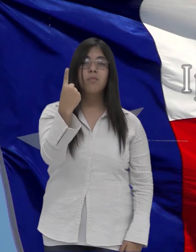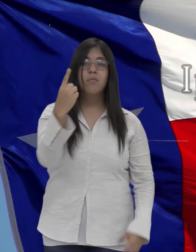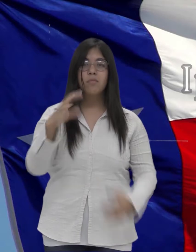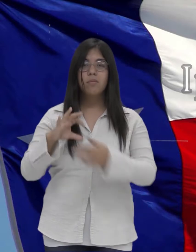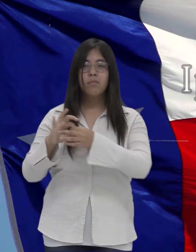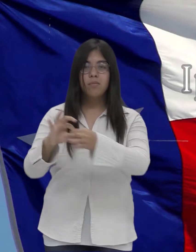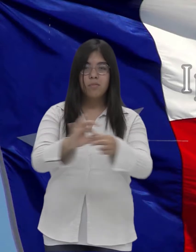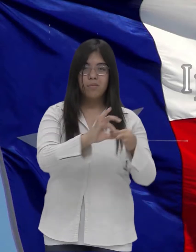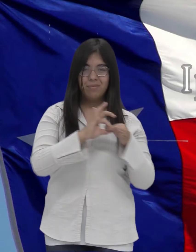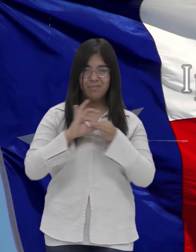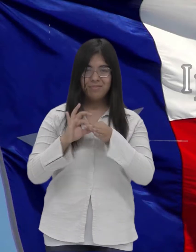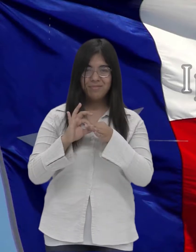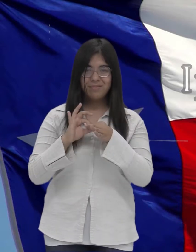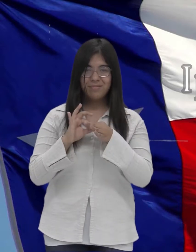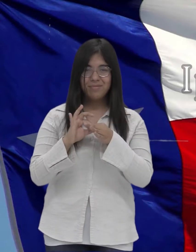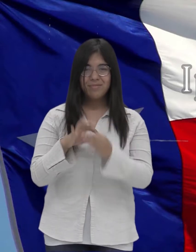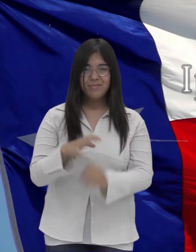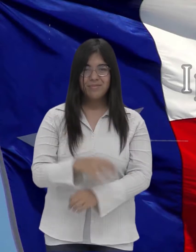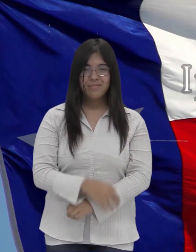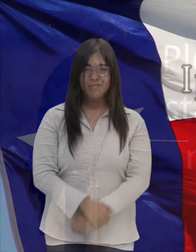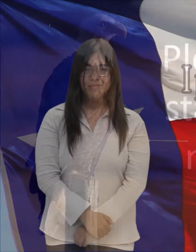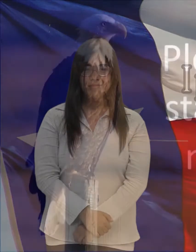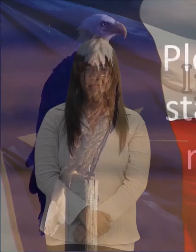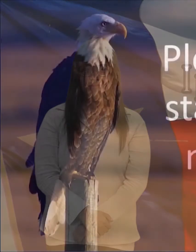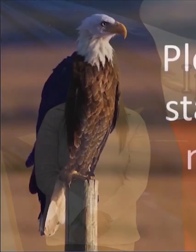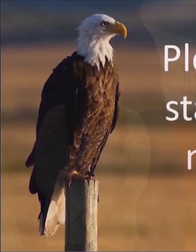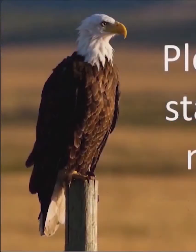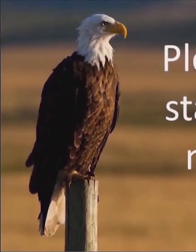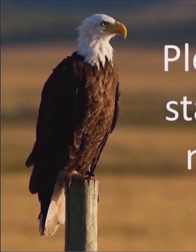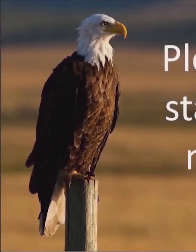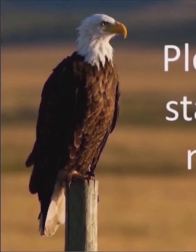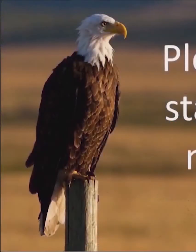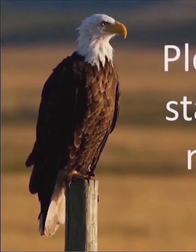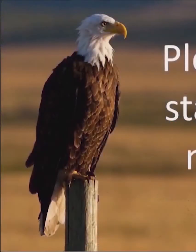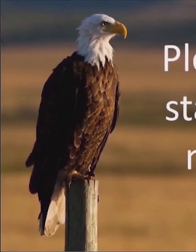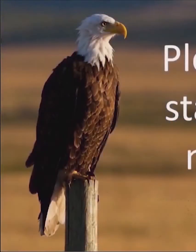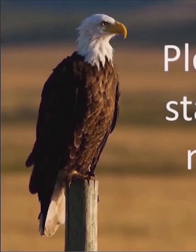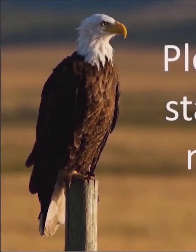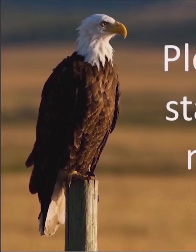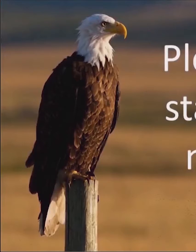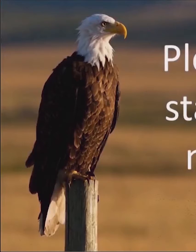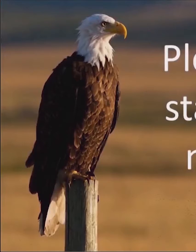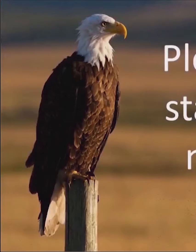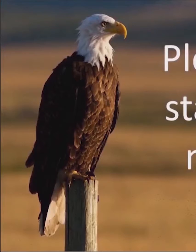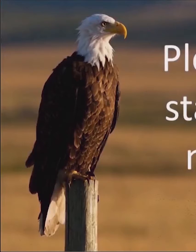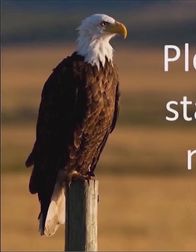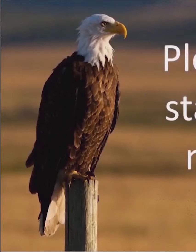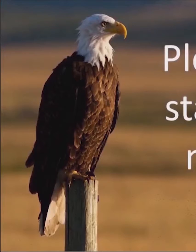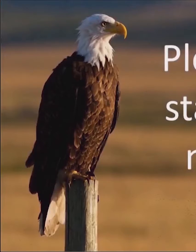one and indivisible please remain standing for a mode of silence